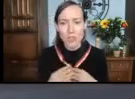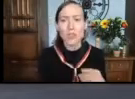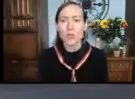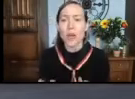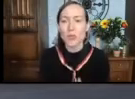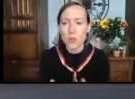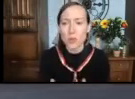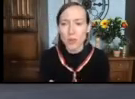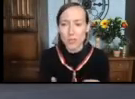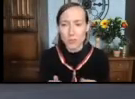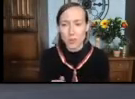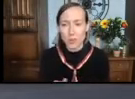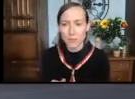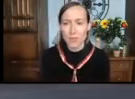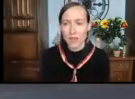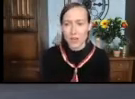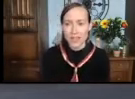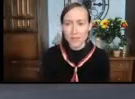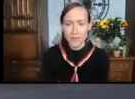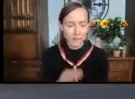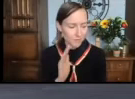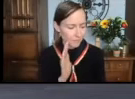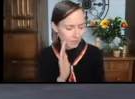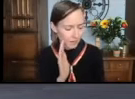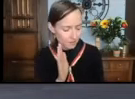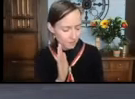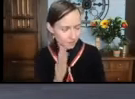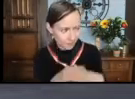language too. I'll show you how to whisper. Okay, ready?